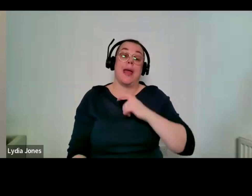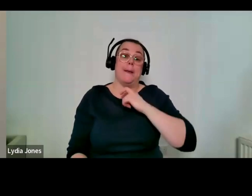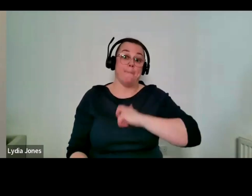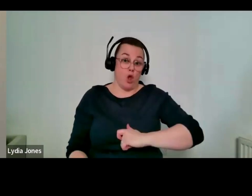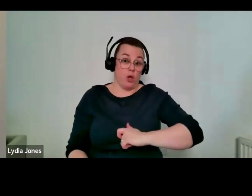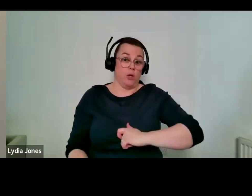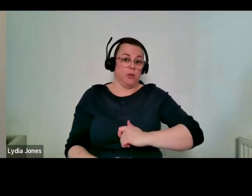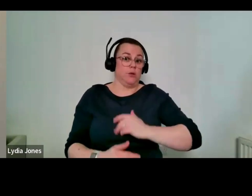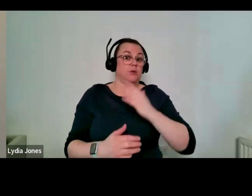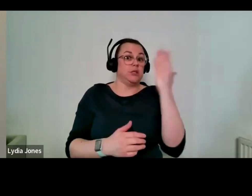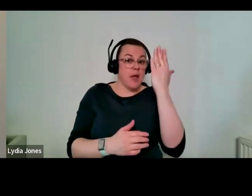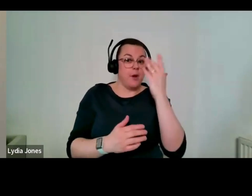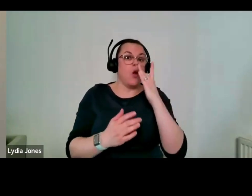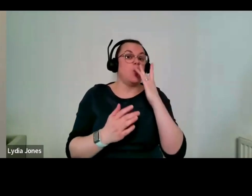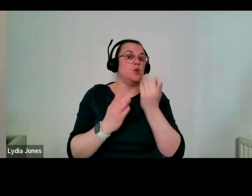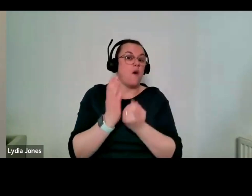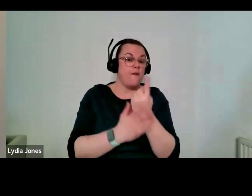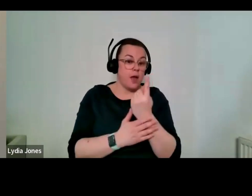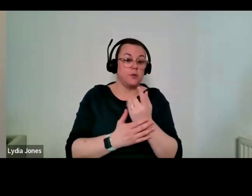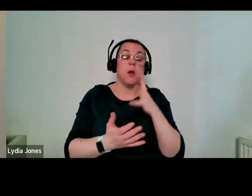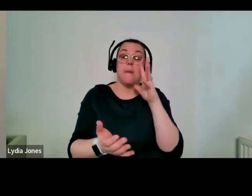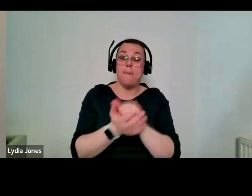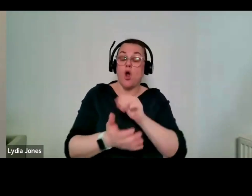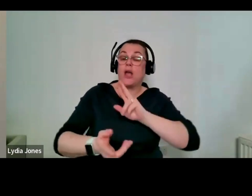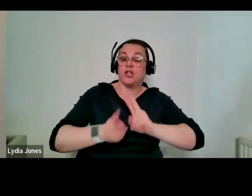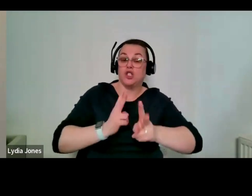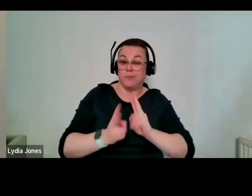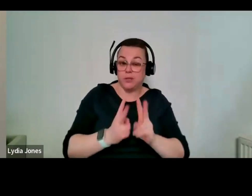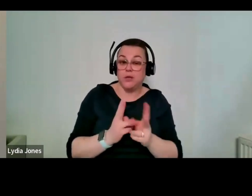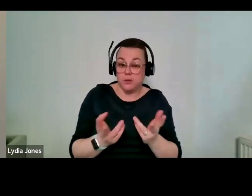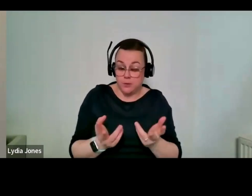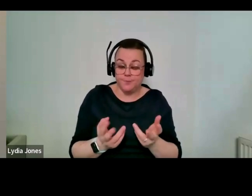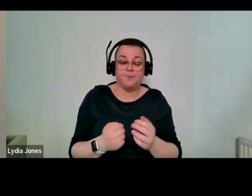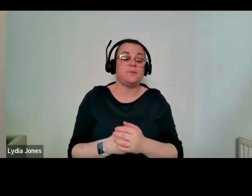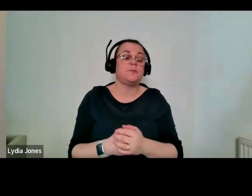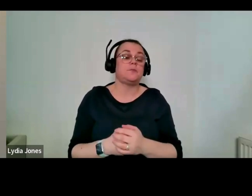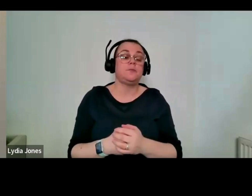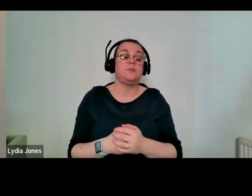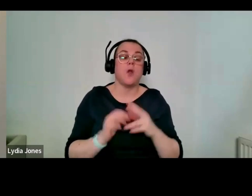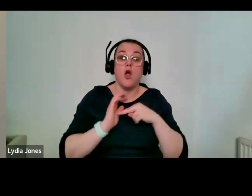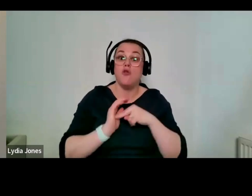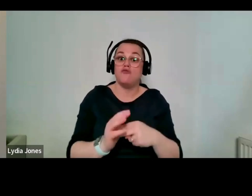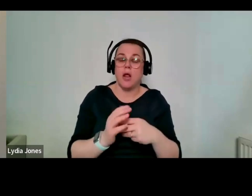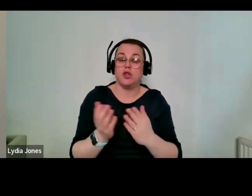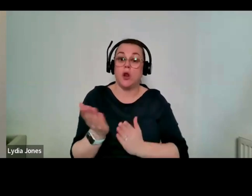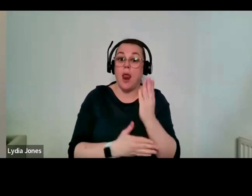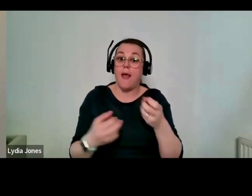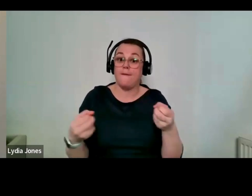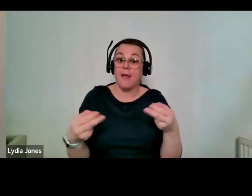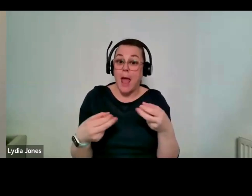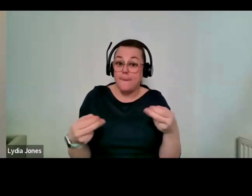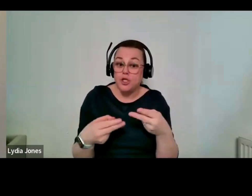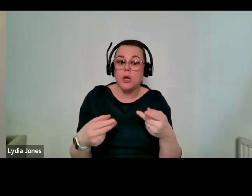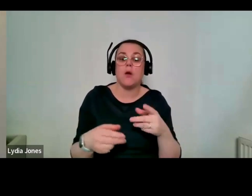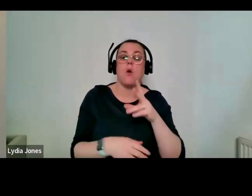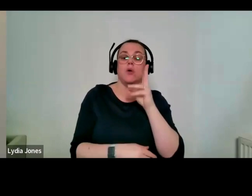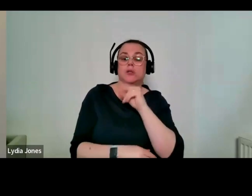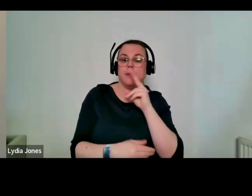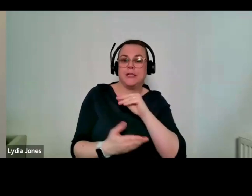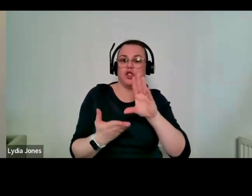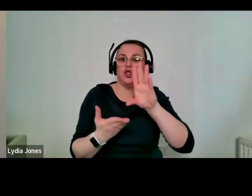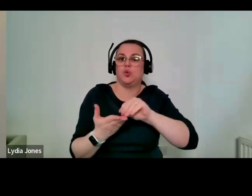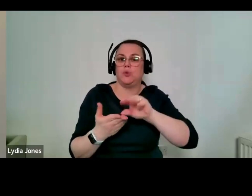events, book BSL interpreters, arrange live captioning or